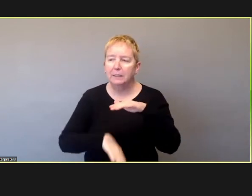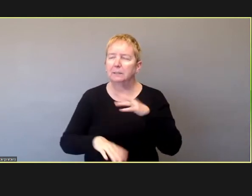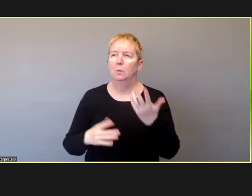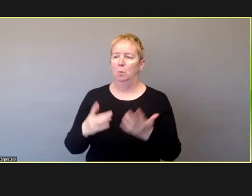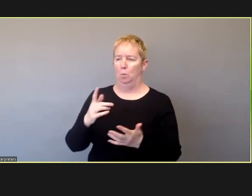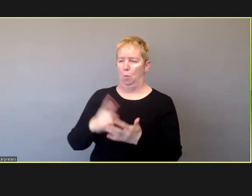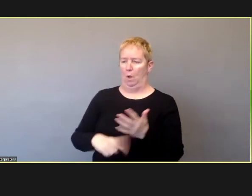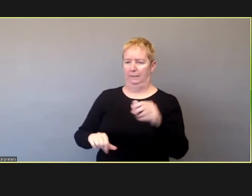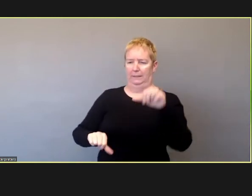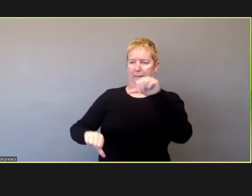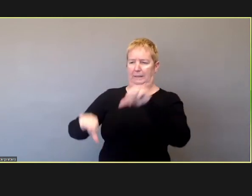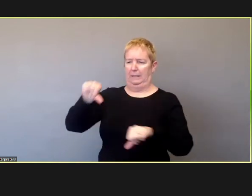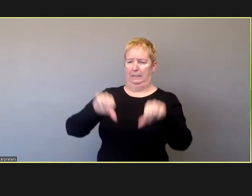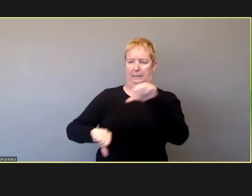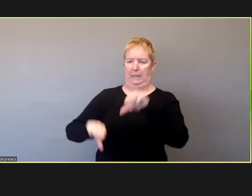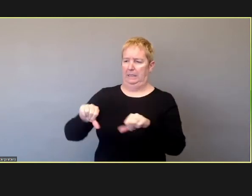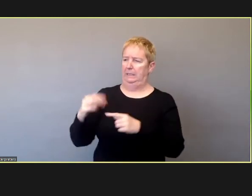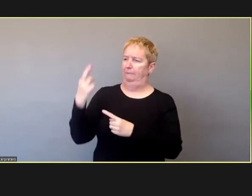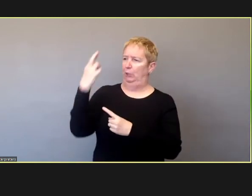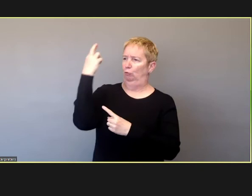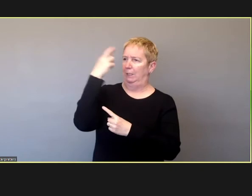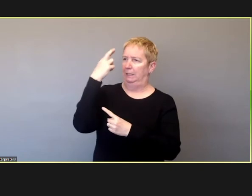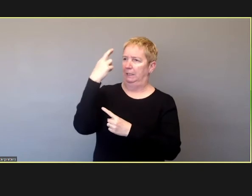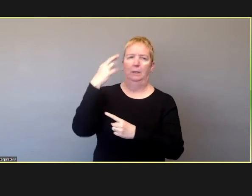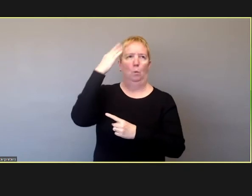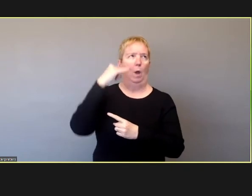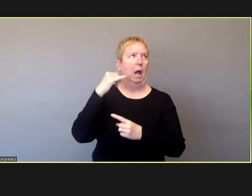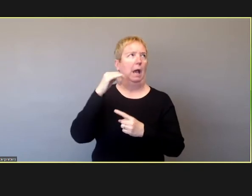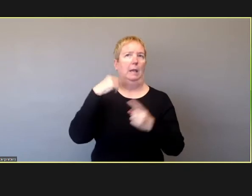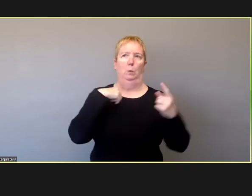rationale for removing mask mandates?